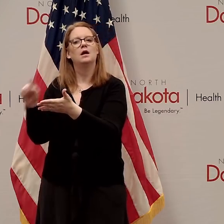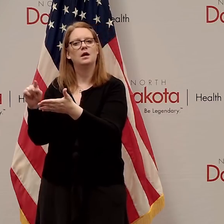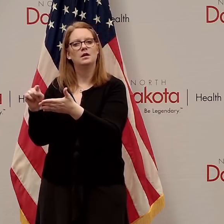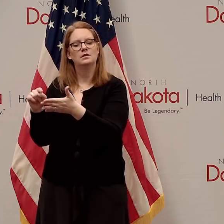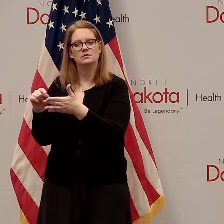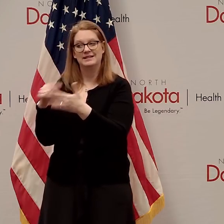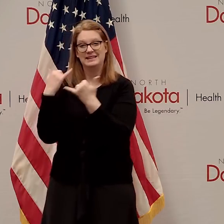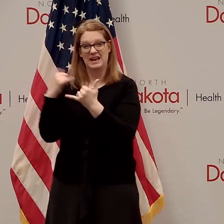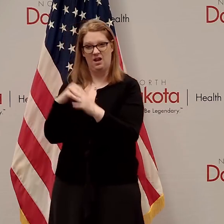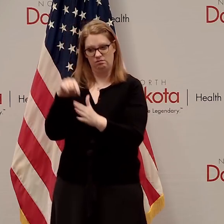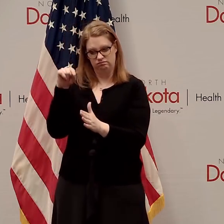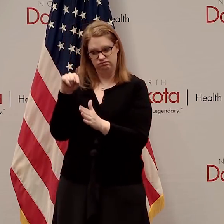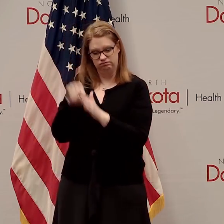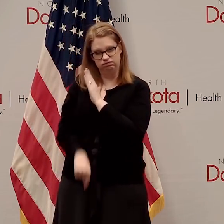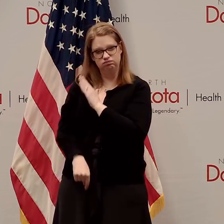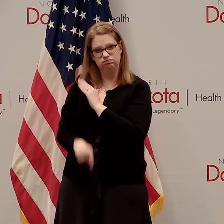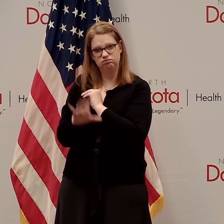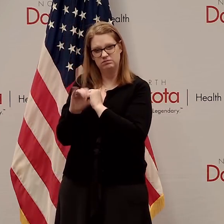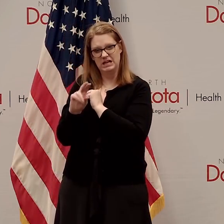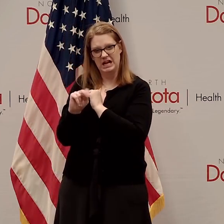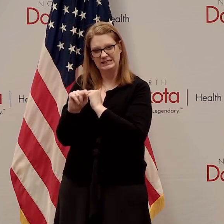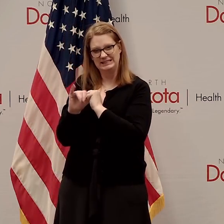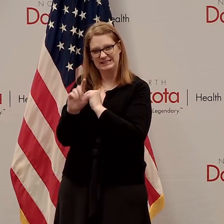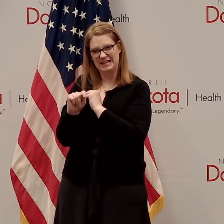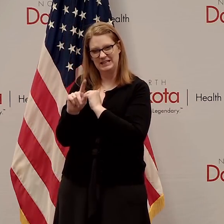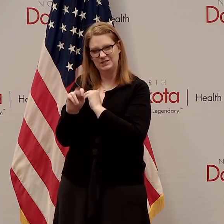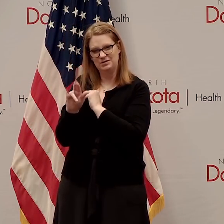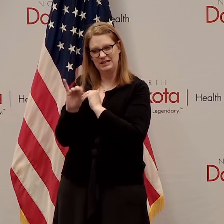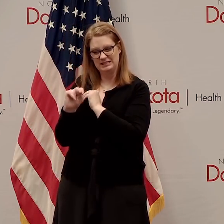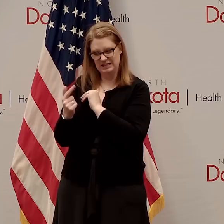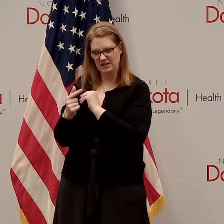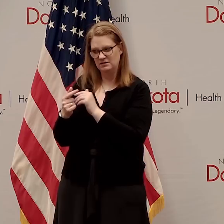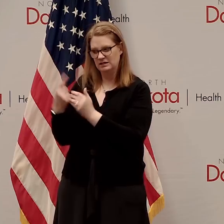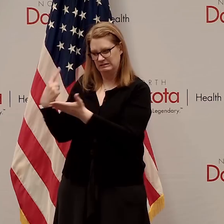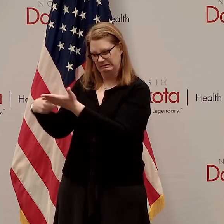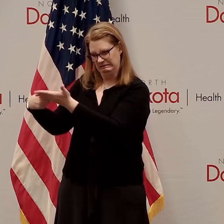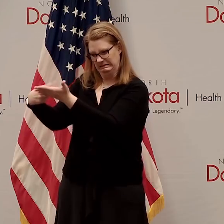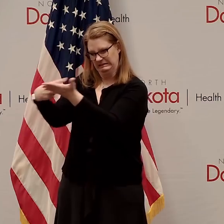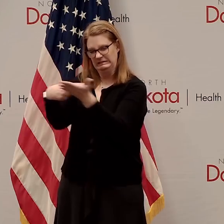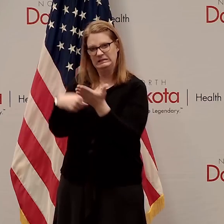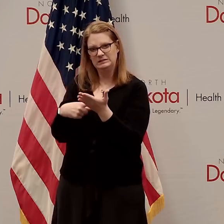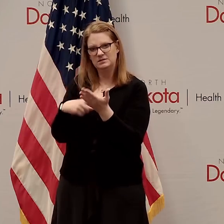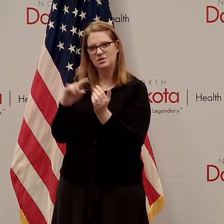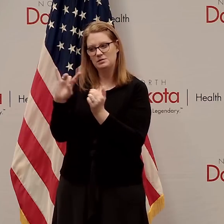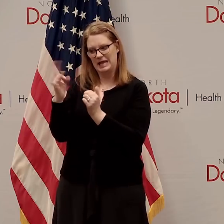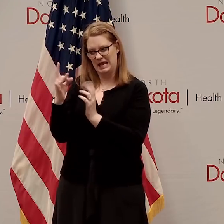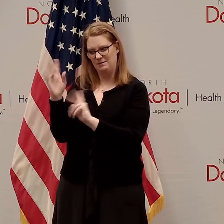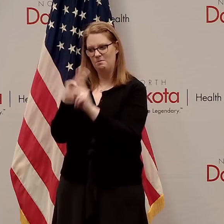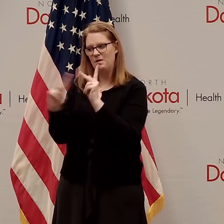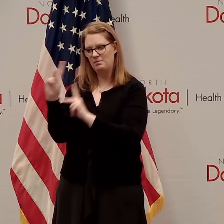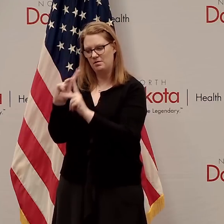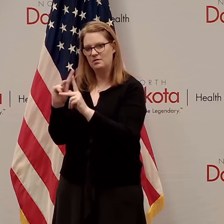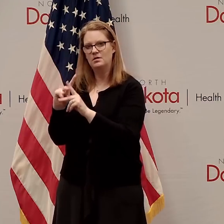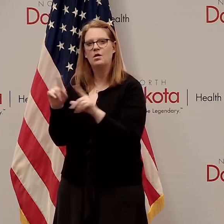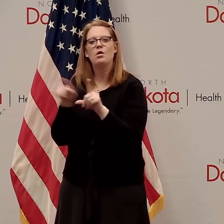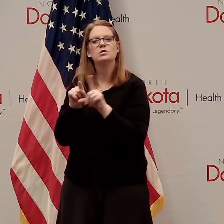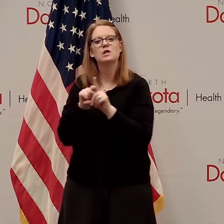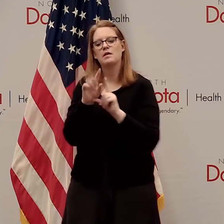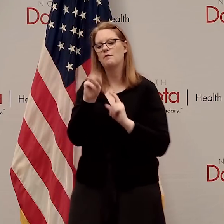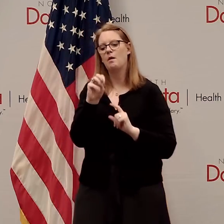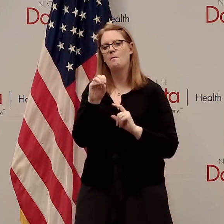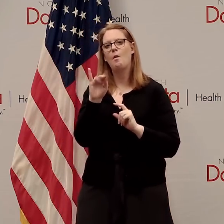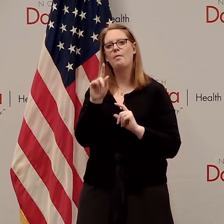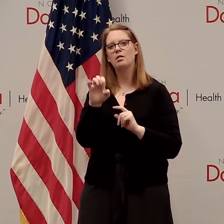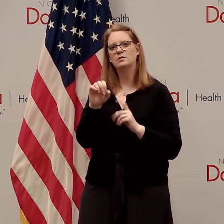robust contact tracing of all the individuals that those who tested positive may have come in contact with. We're going to have a mobile testing team up